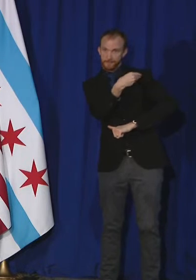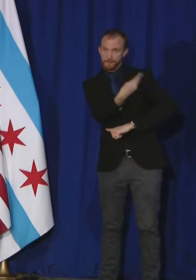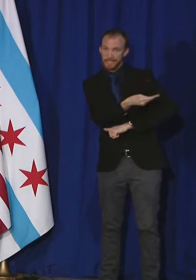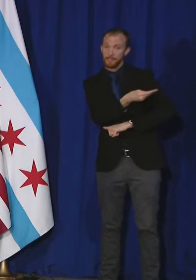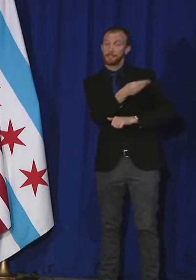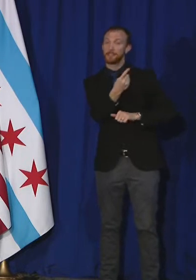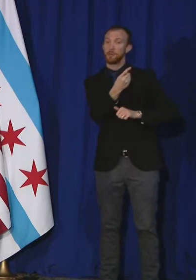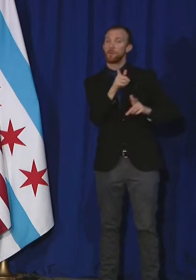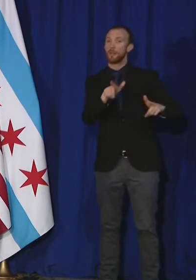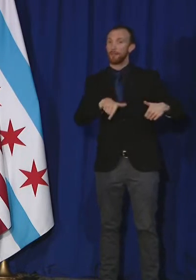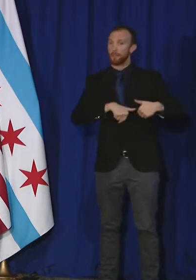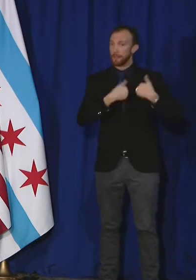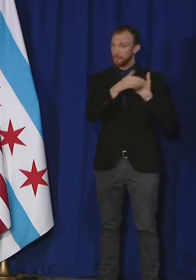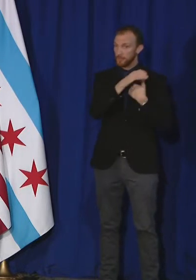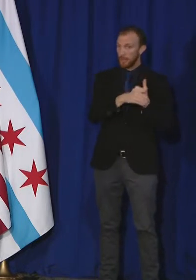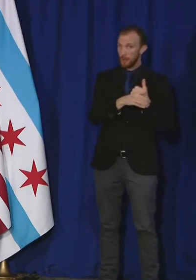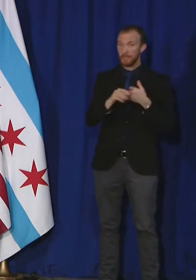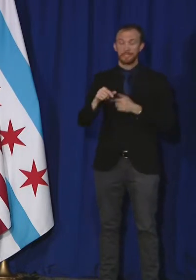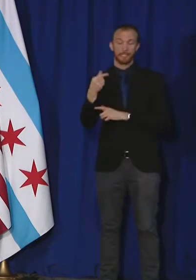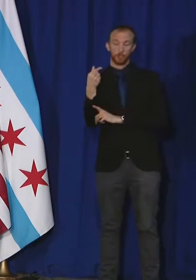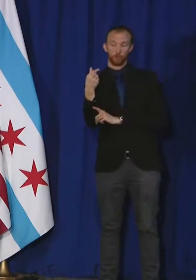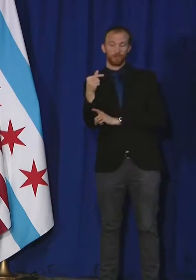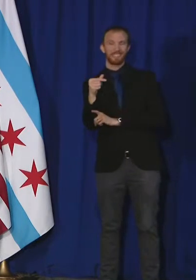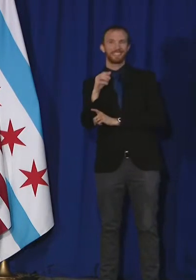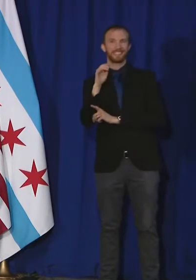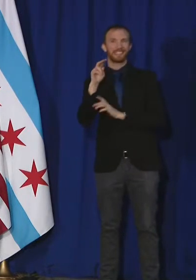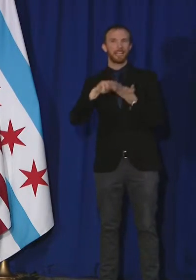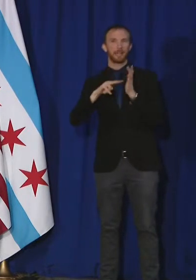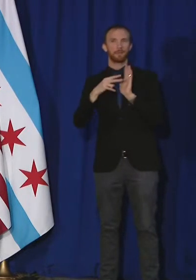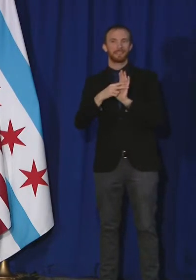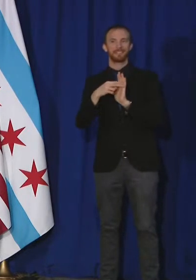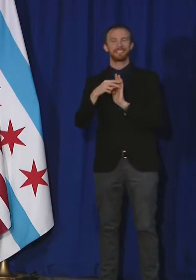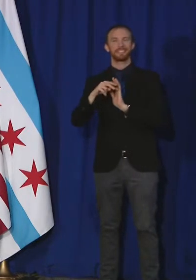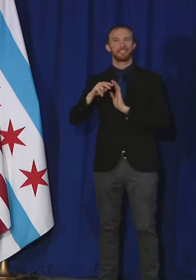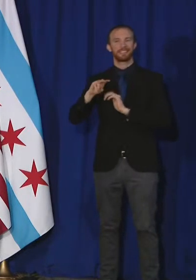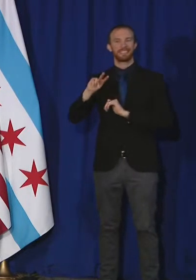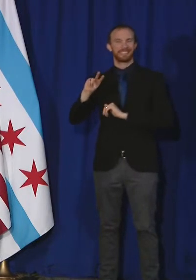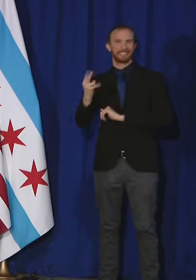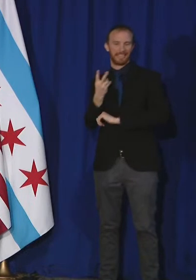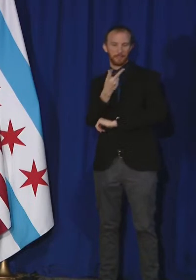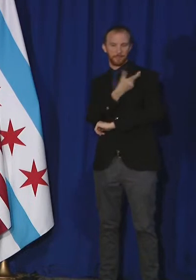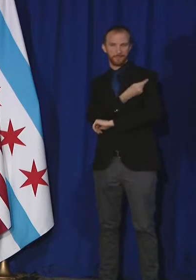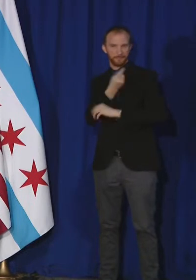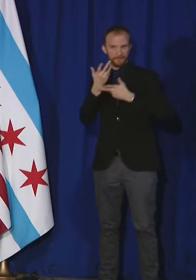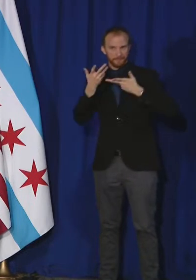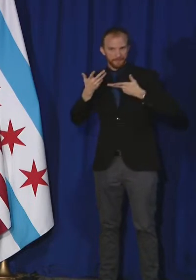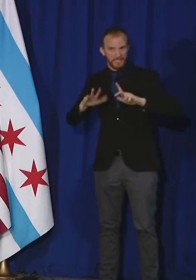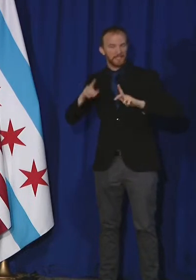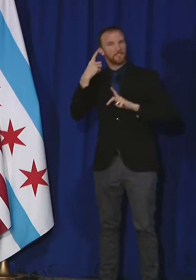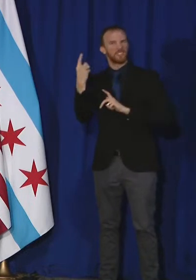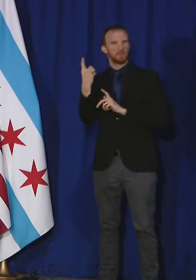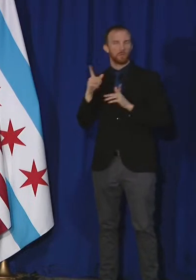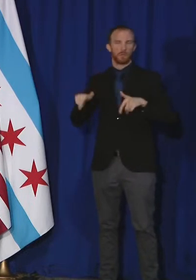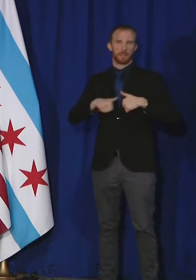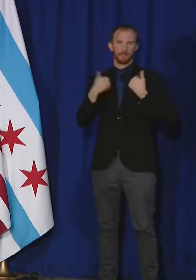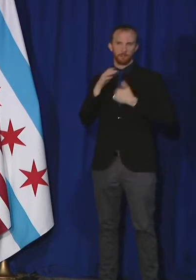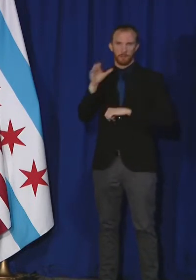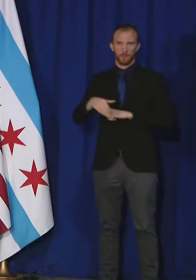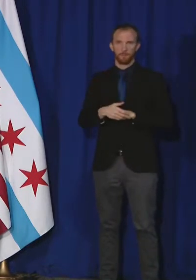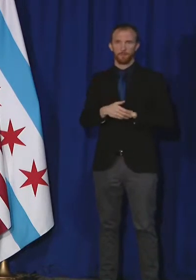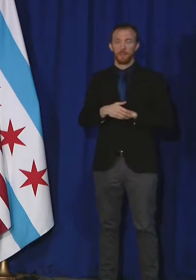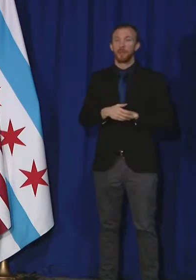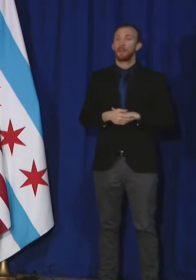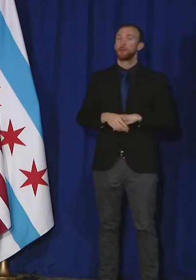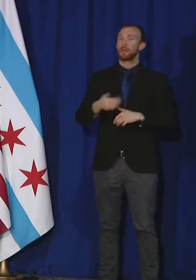in green, second doses administered to Chicago residents. As of the most recent data reported, we had